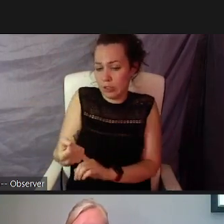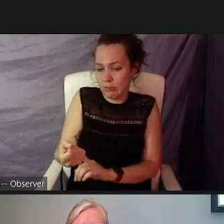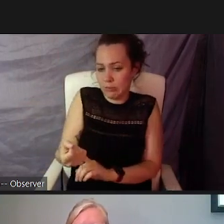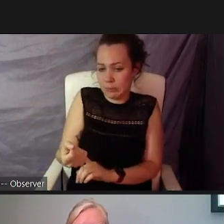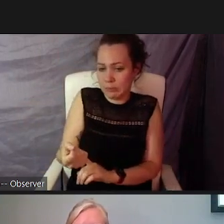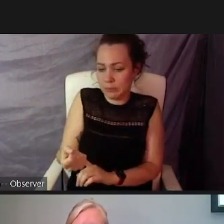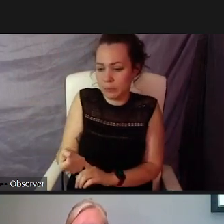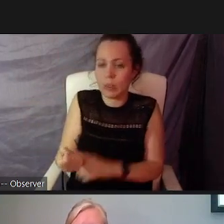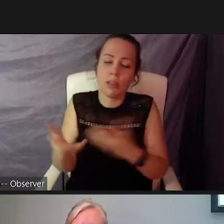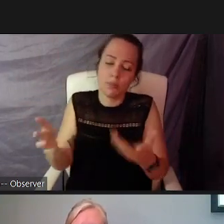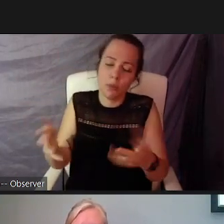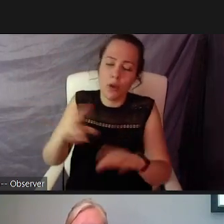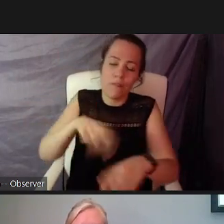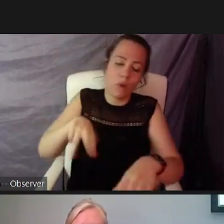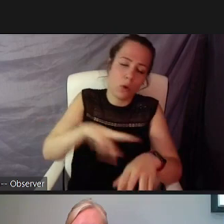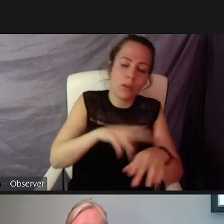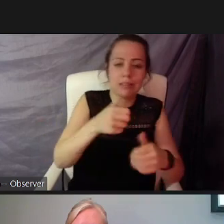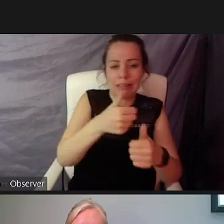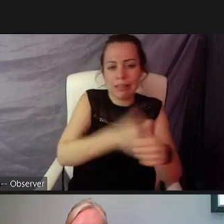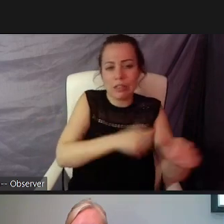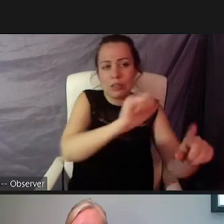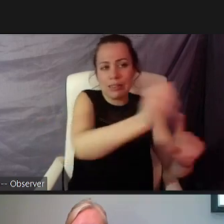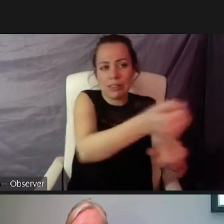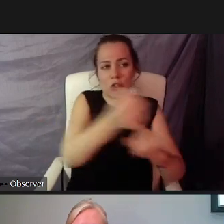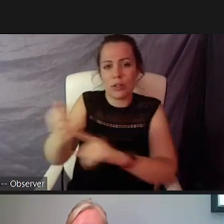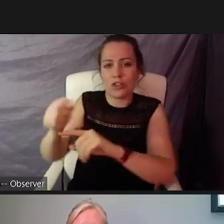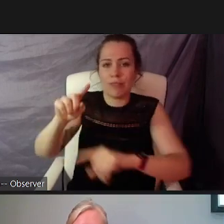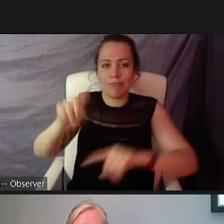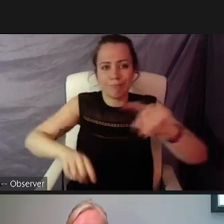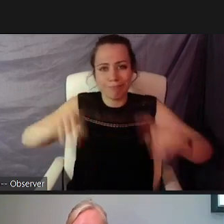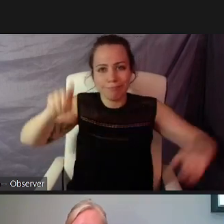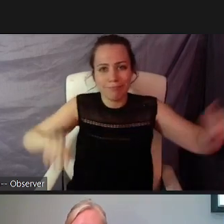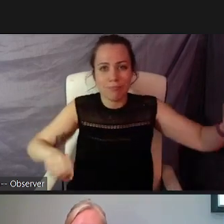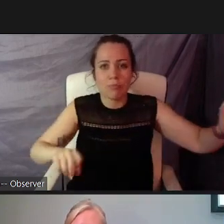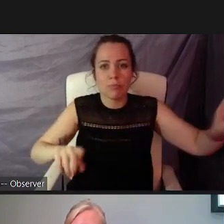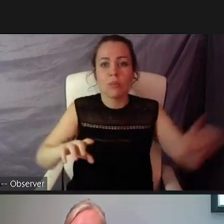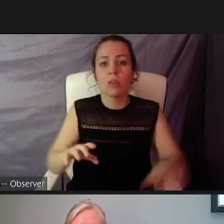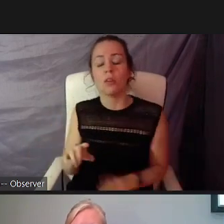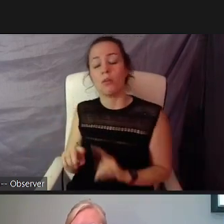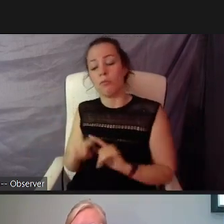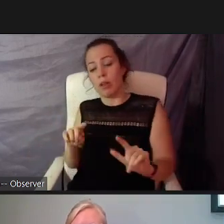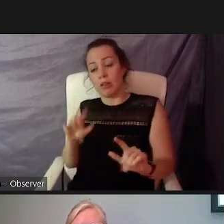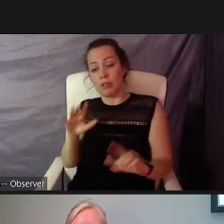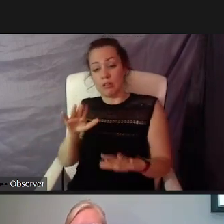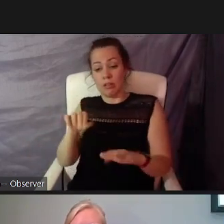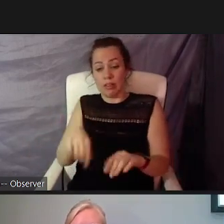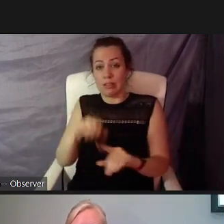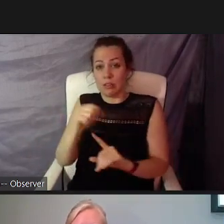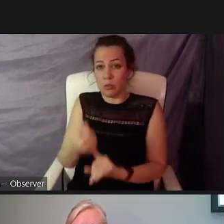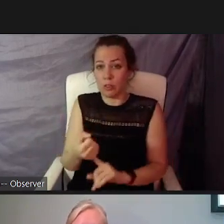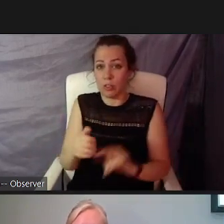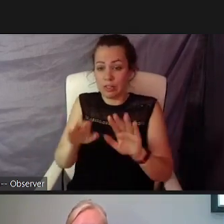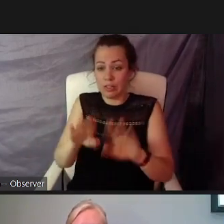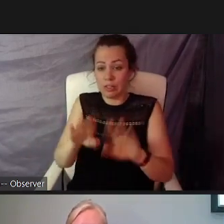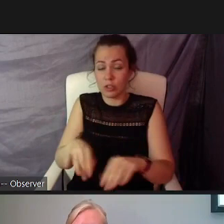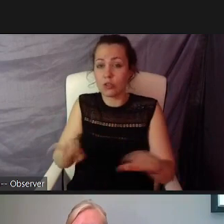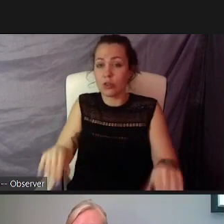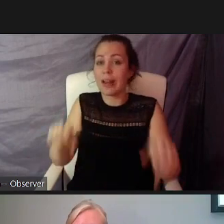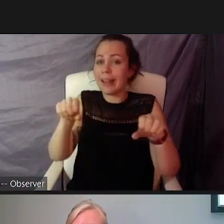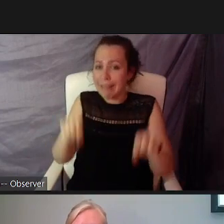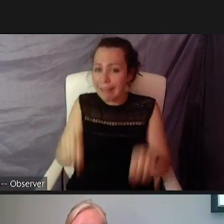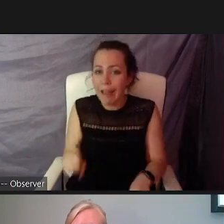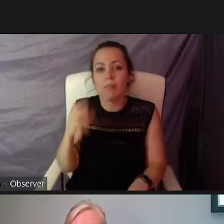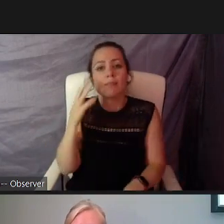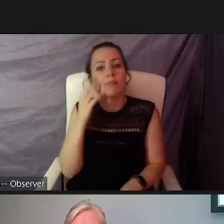much depends on the situation in your own community, children will experience stress, children can